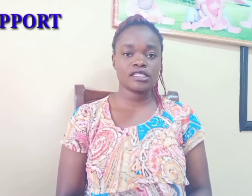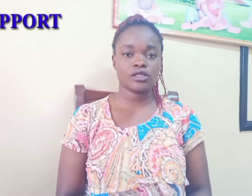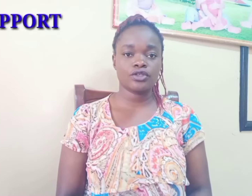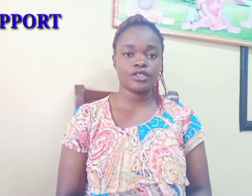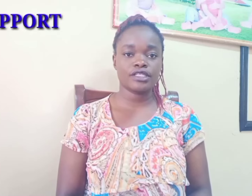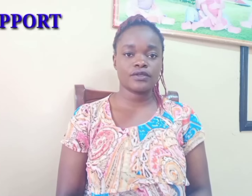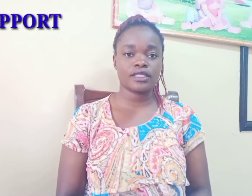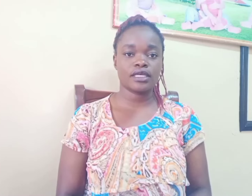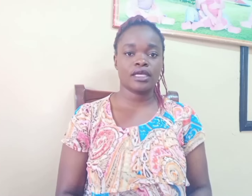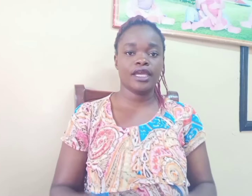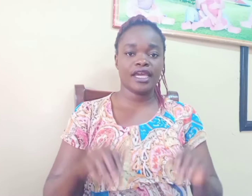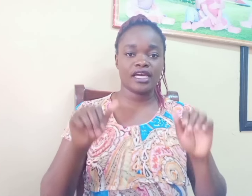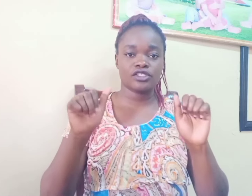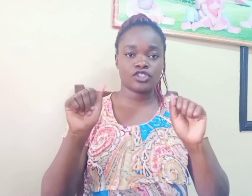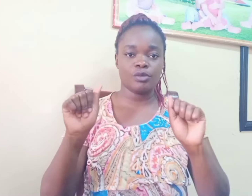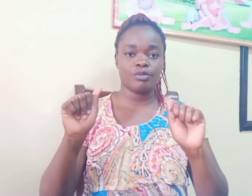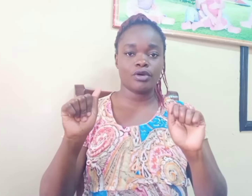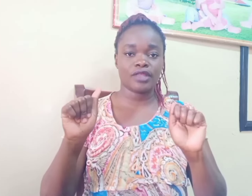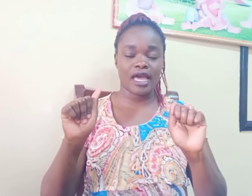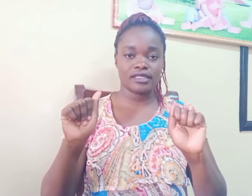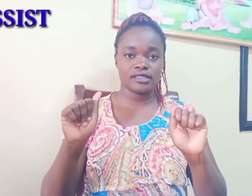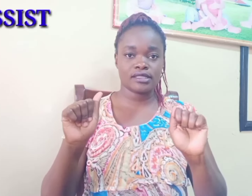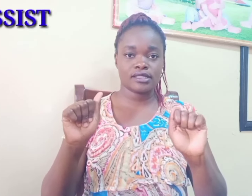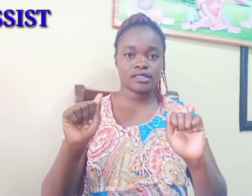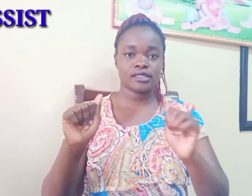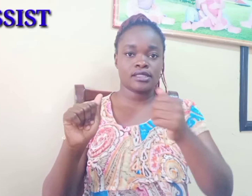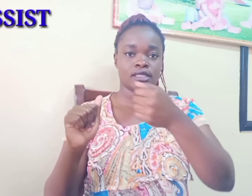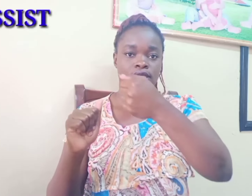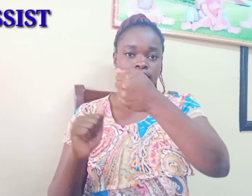Assist, you do it with the air hand shape, both hands.